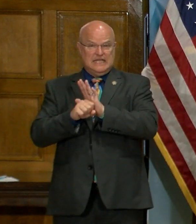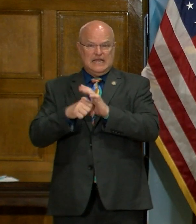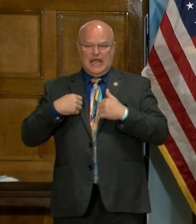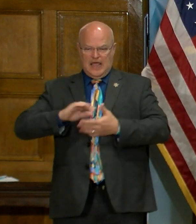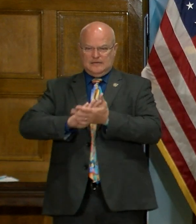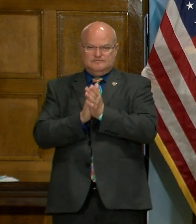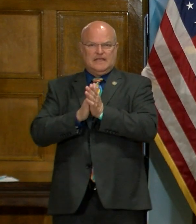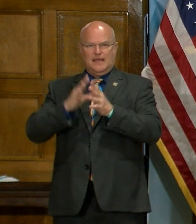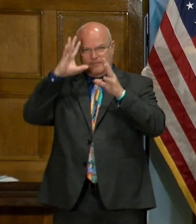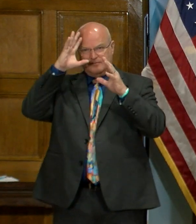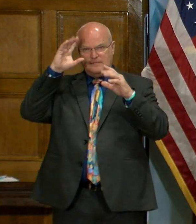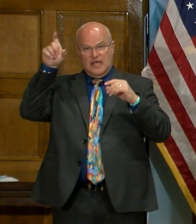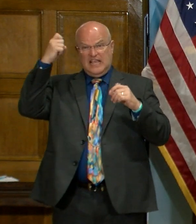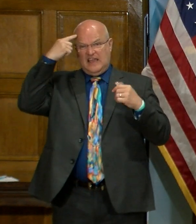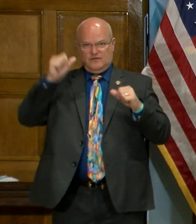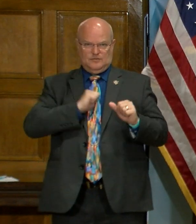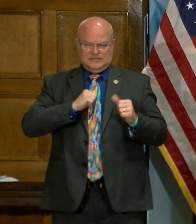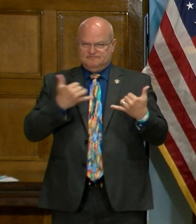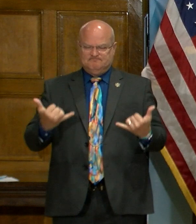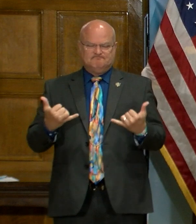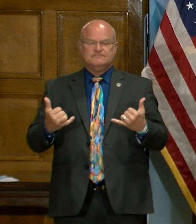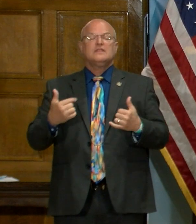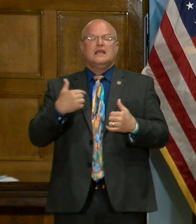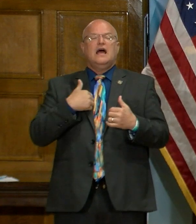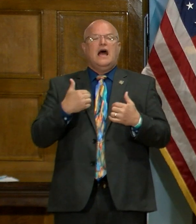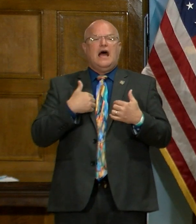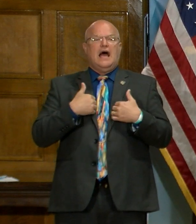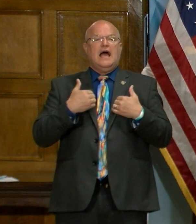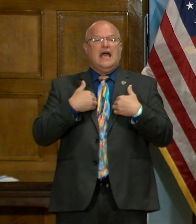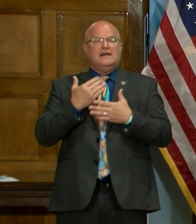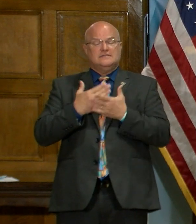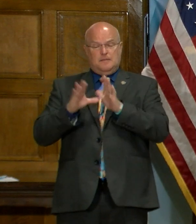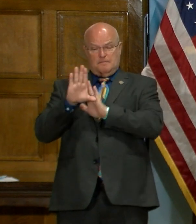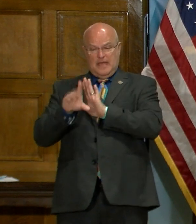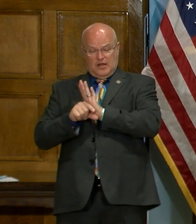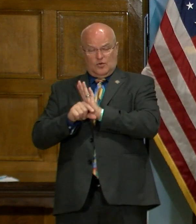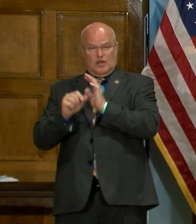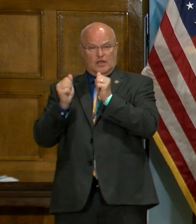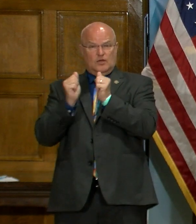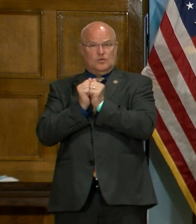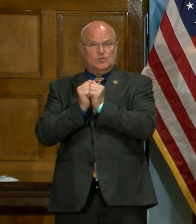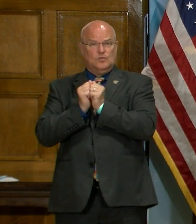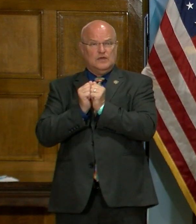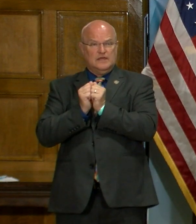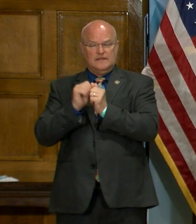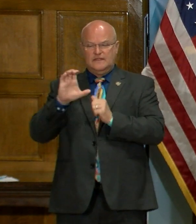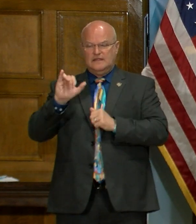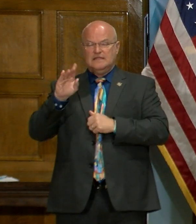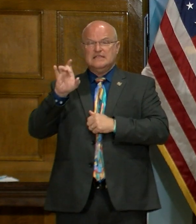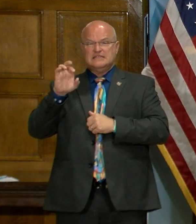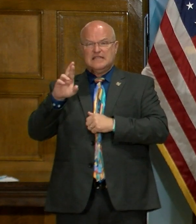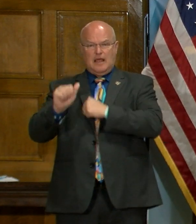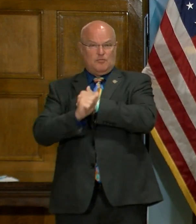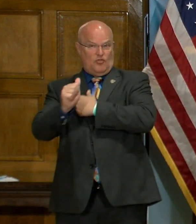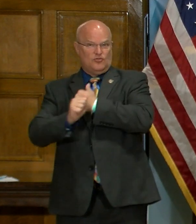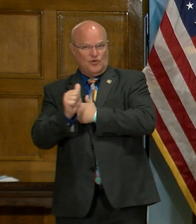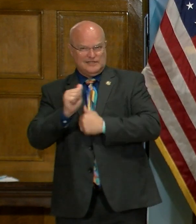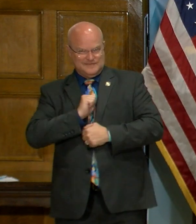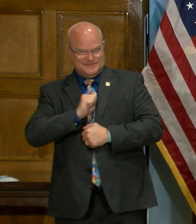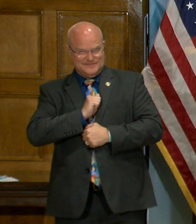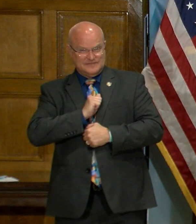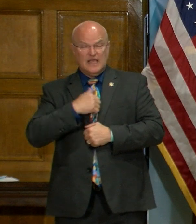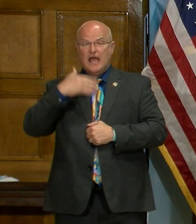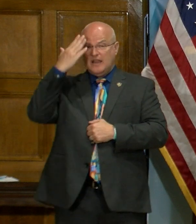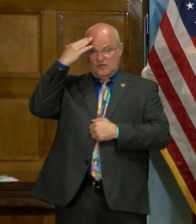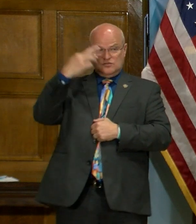when I became governor. And I have some background in cyber threats, and I know